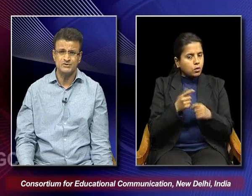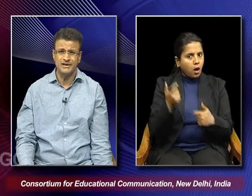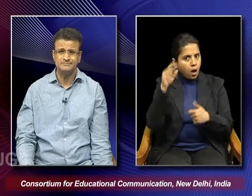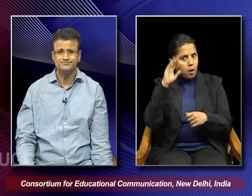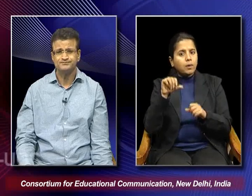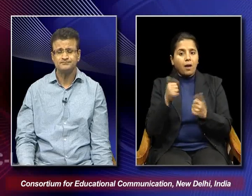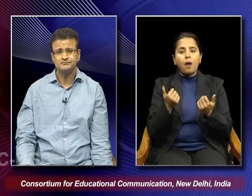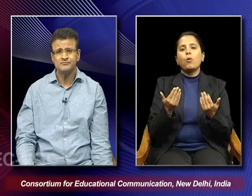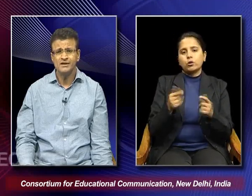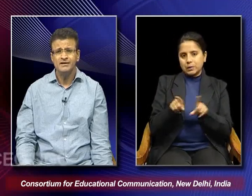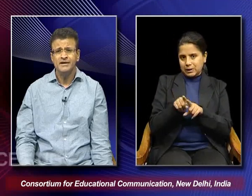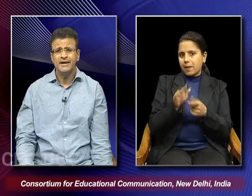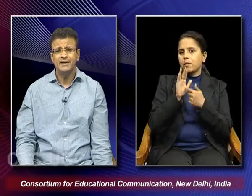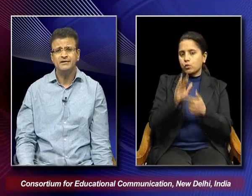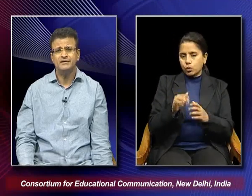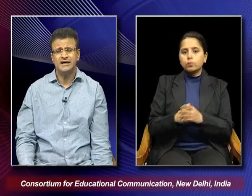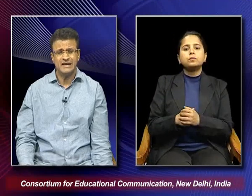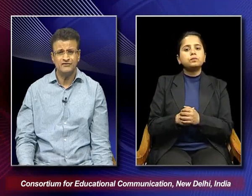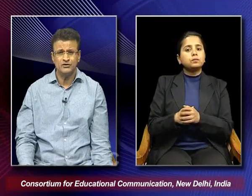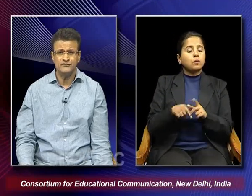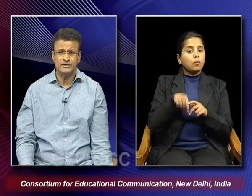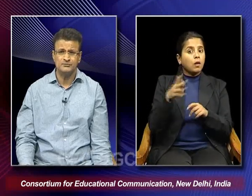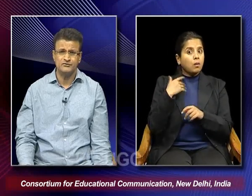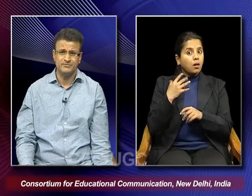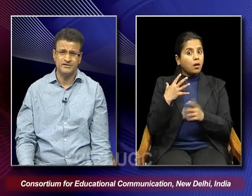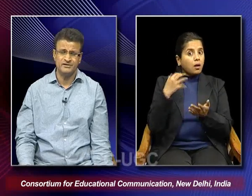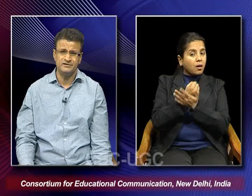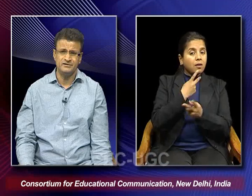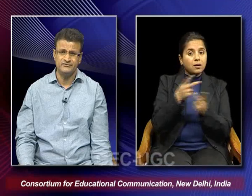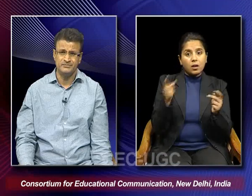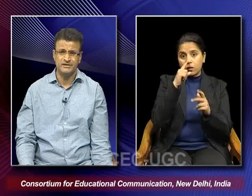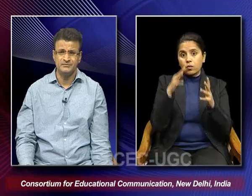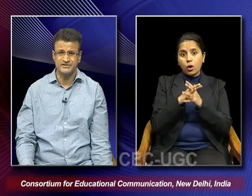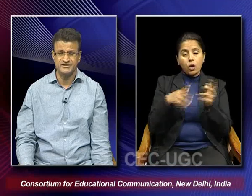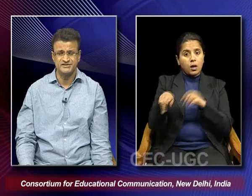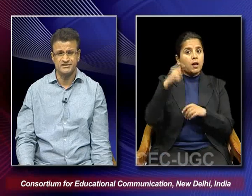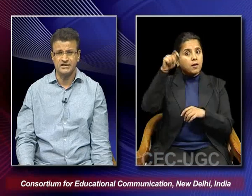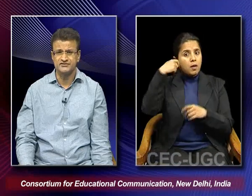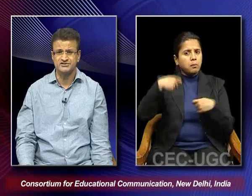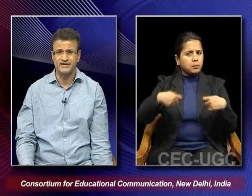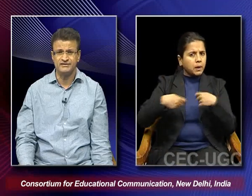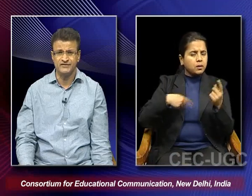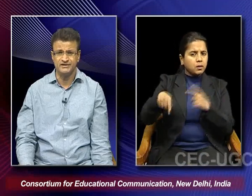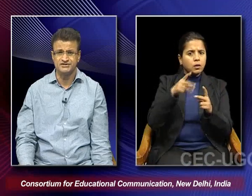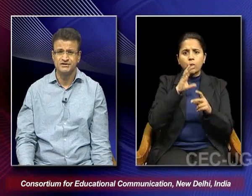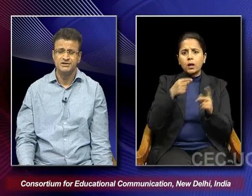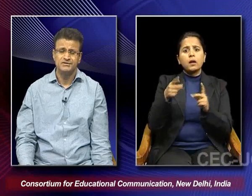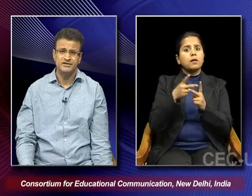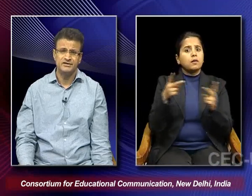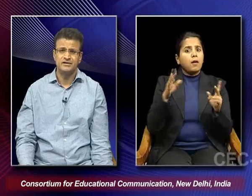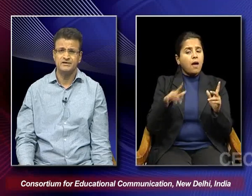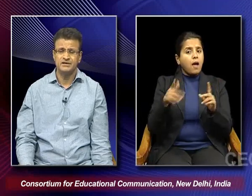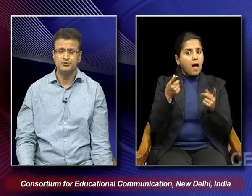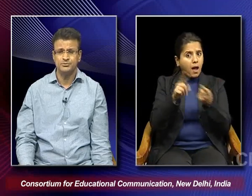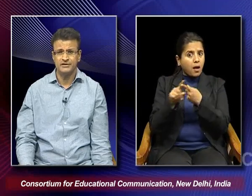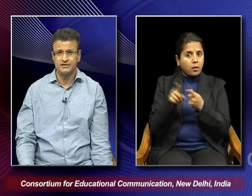as well. And the arrival of a number of women in the filmmaking business in the diversified fields where